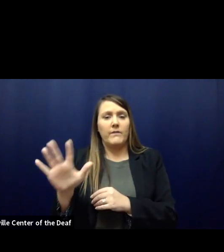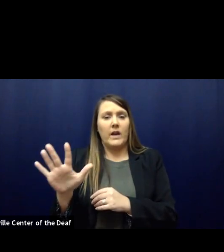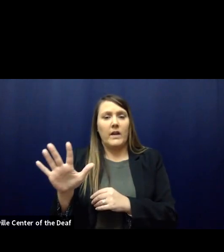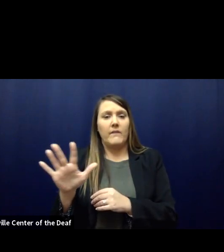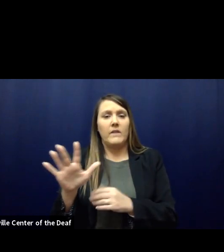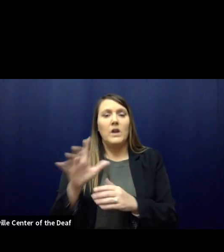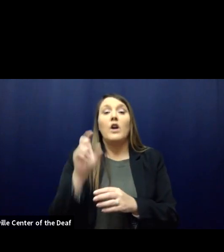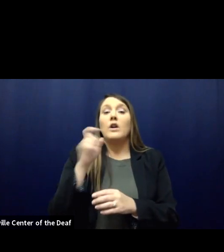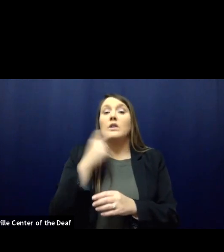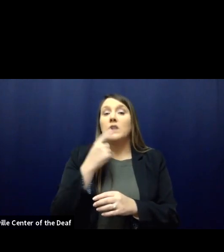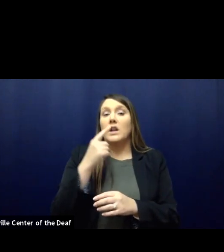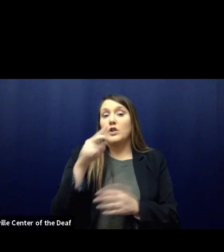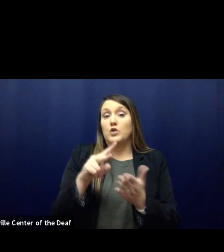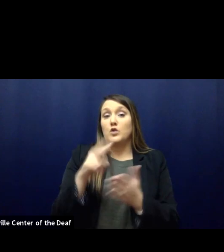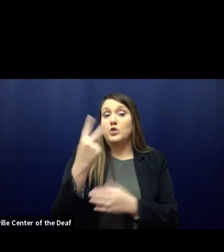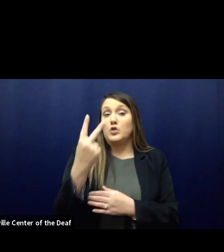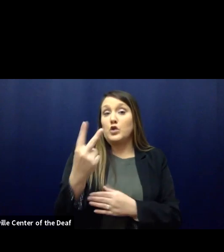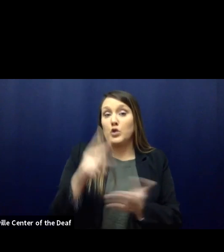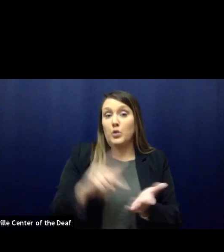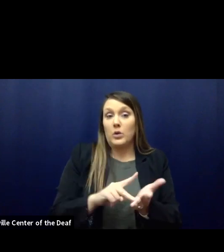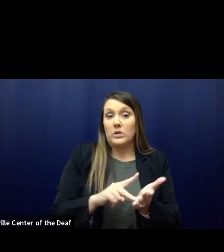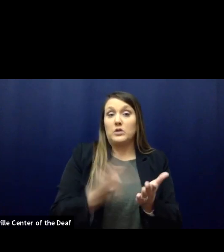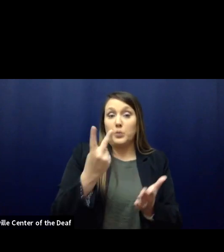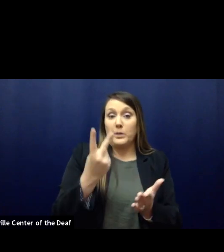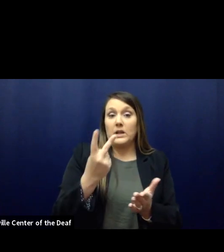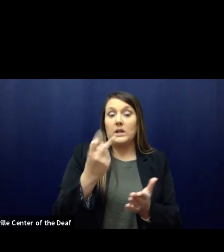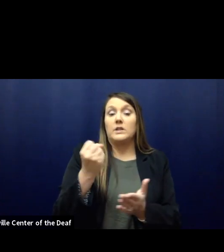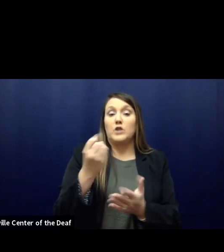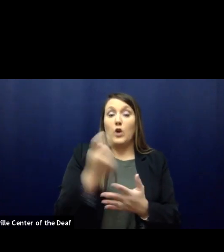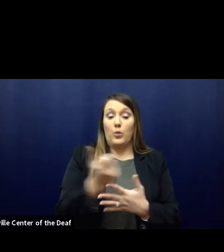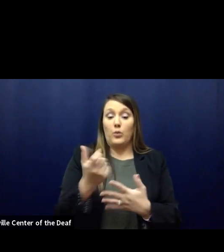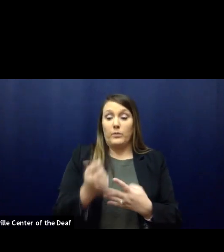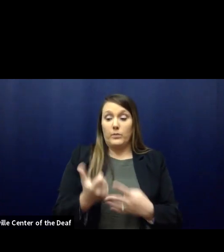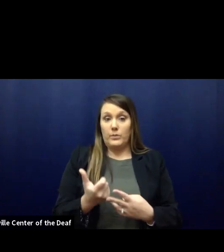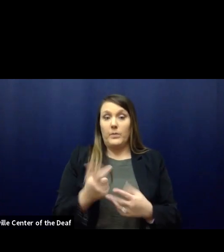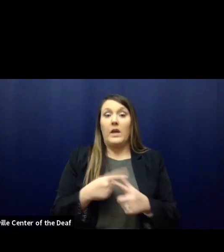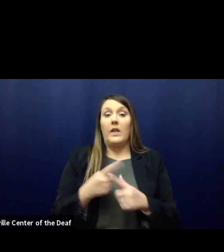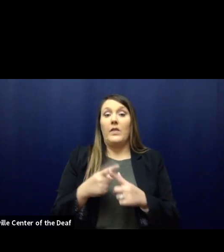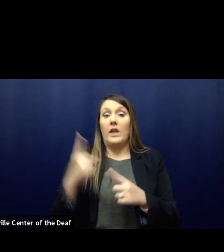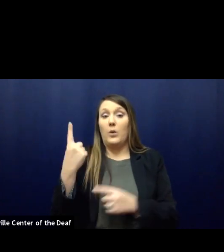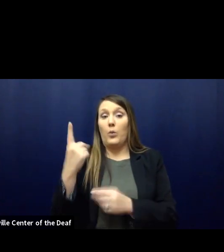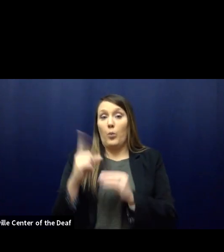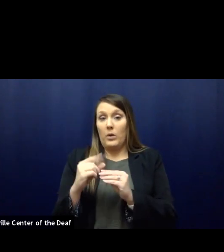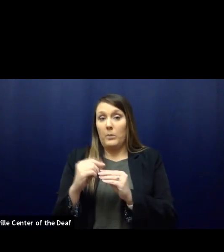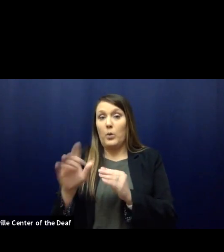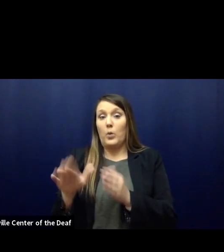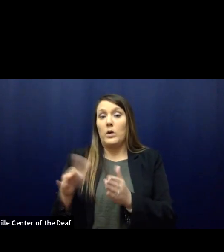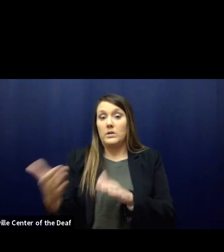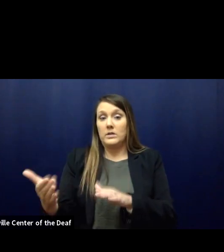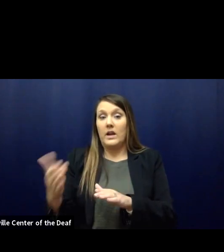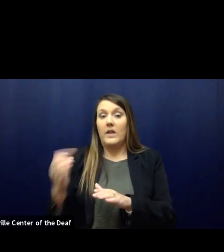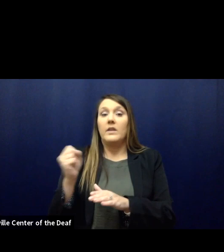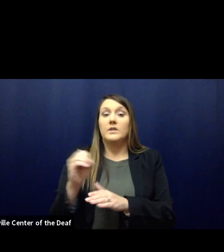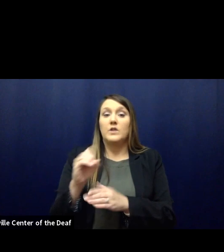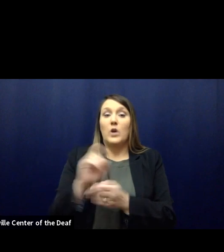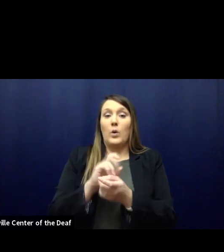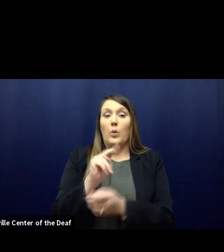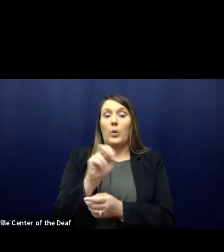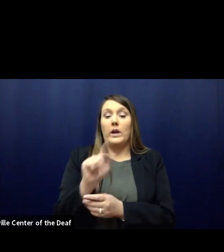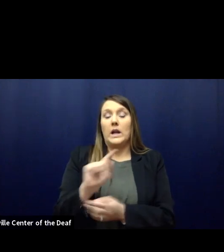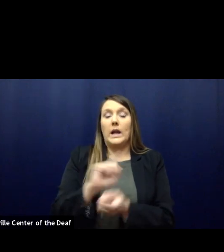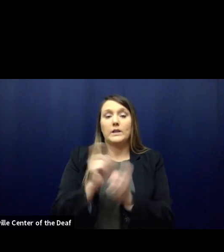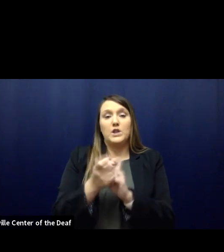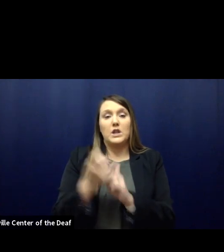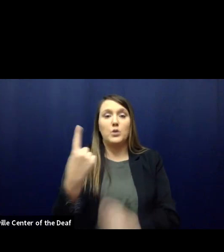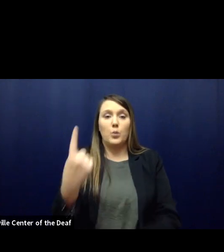2 duplicates in our system, and so we removed those, and then we had 1 additional. So that's where the one net change of 1 is today.